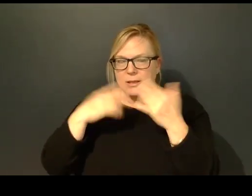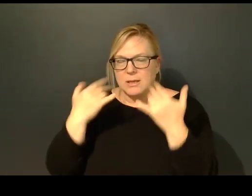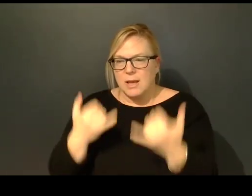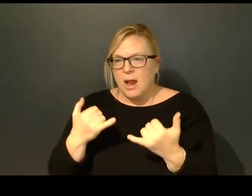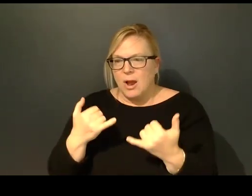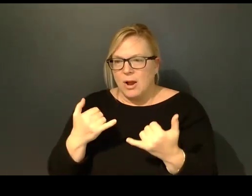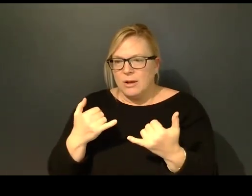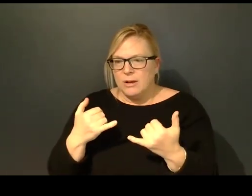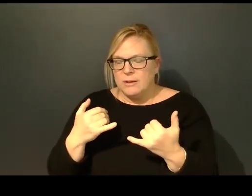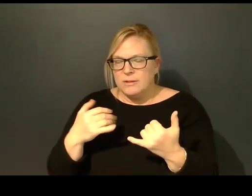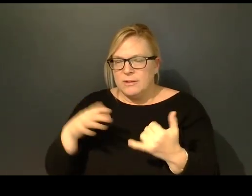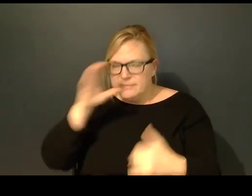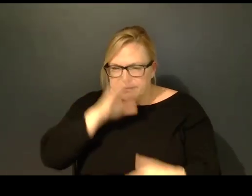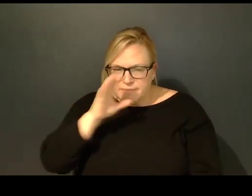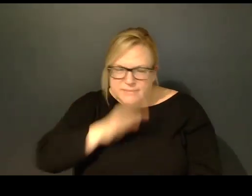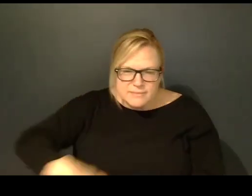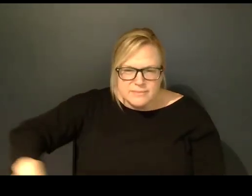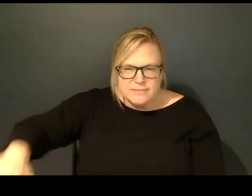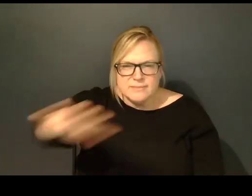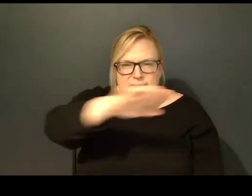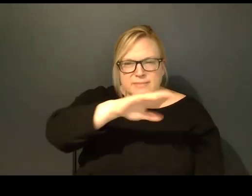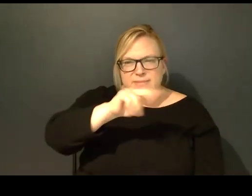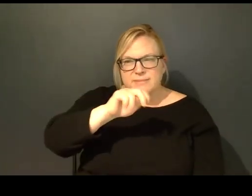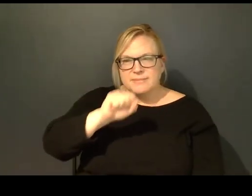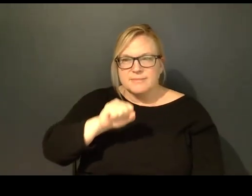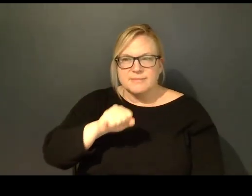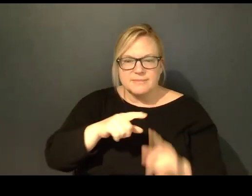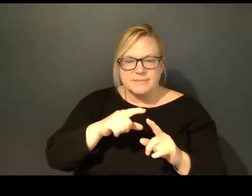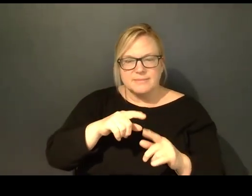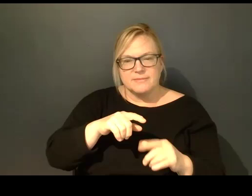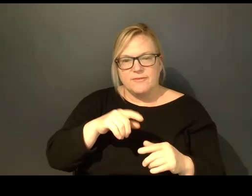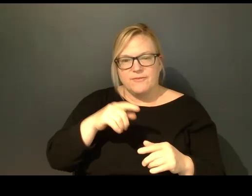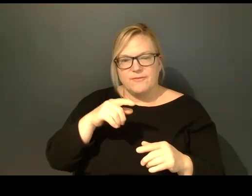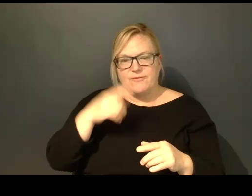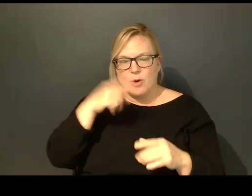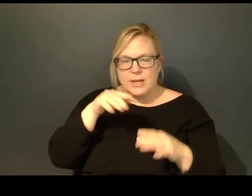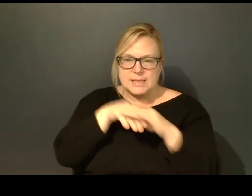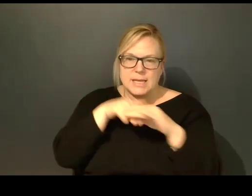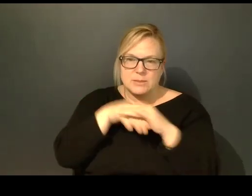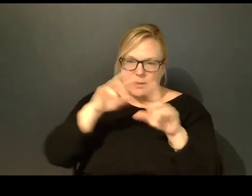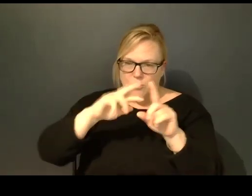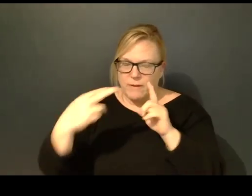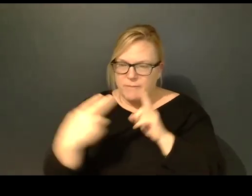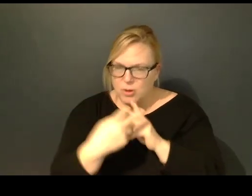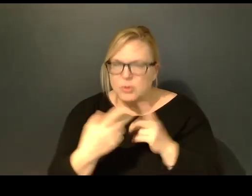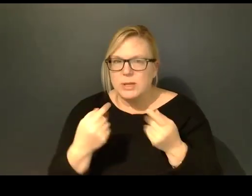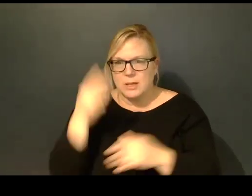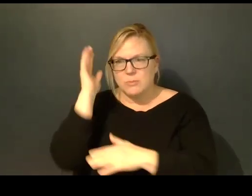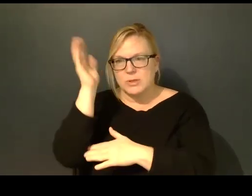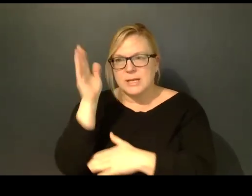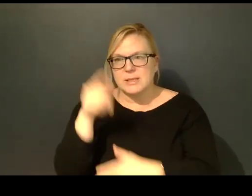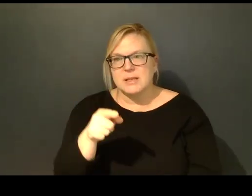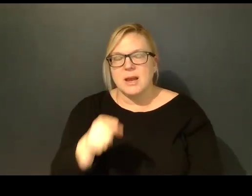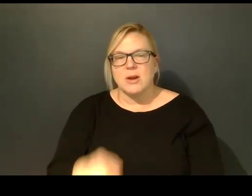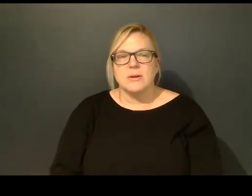the province to, from the accessibility point of view as well. So I did a presentation there, and